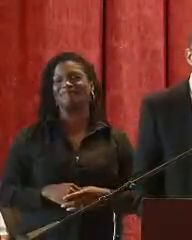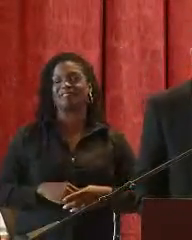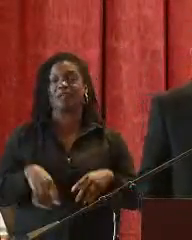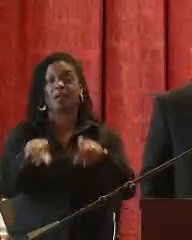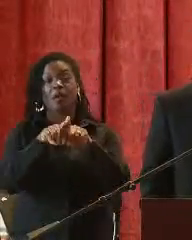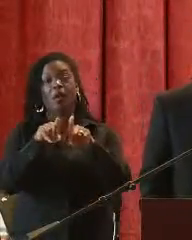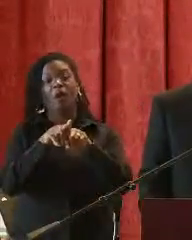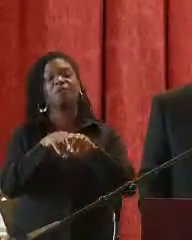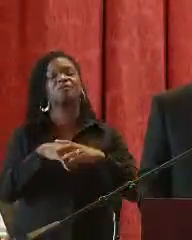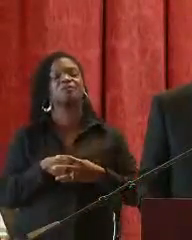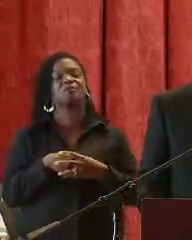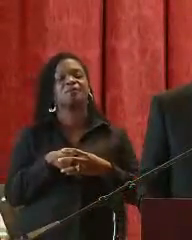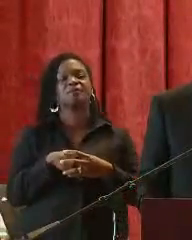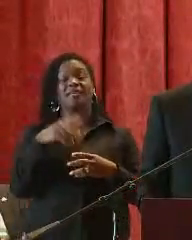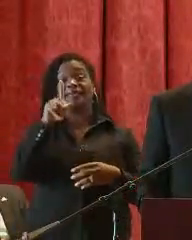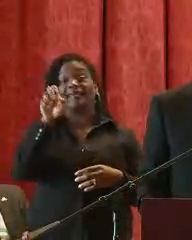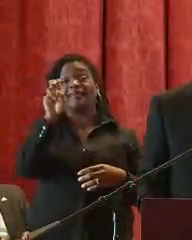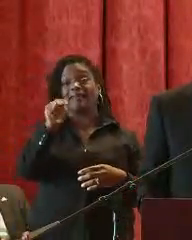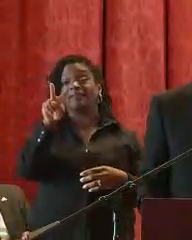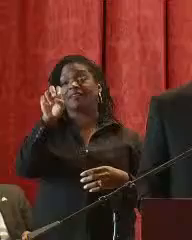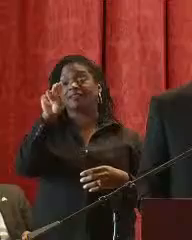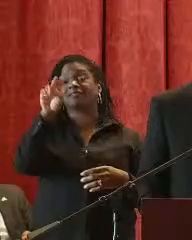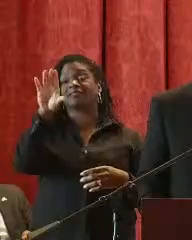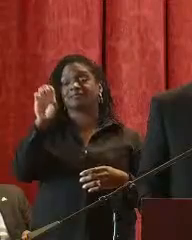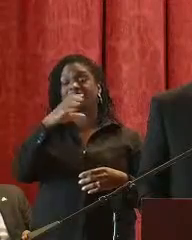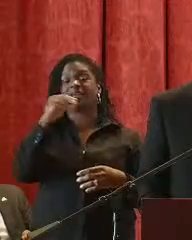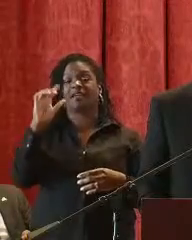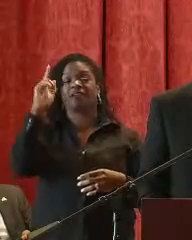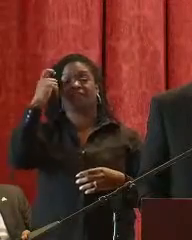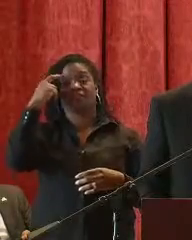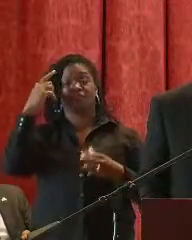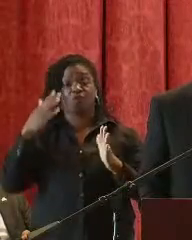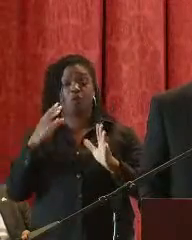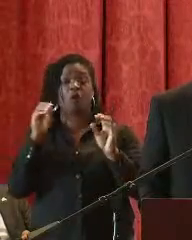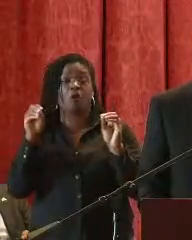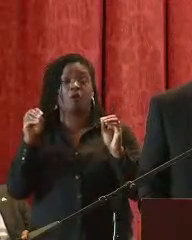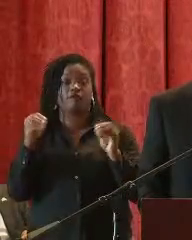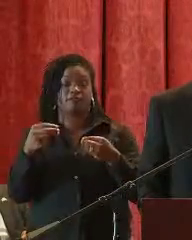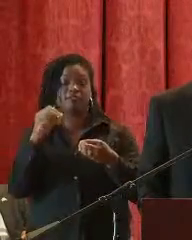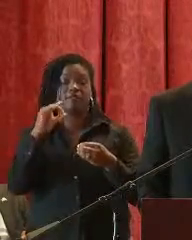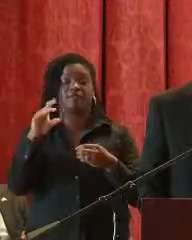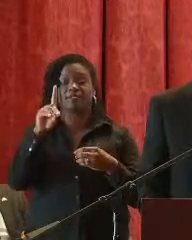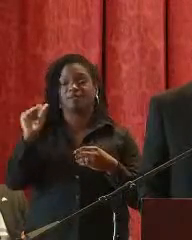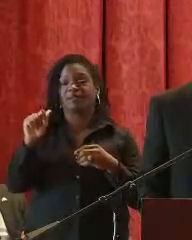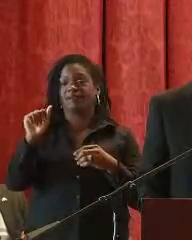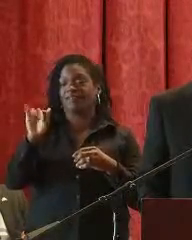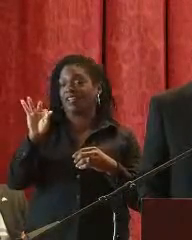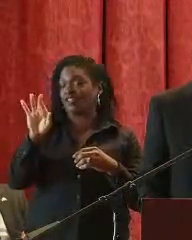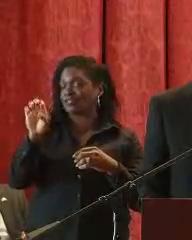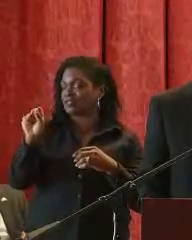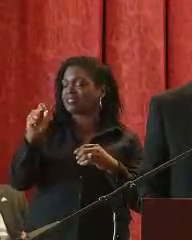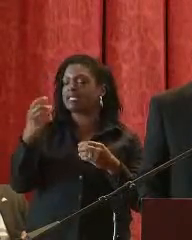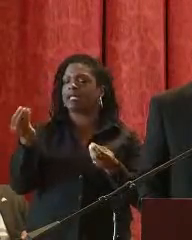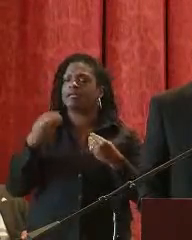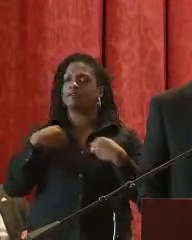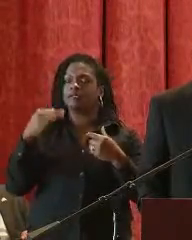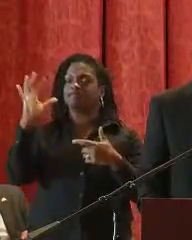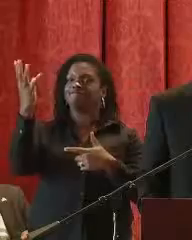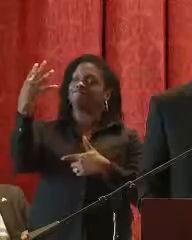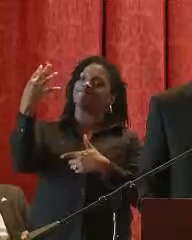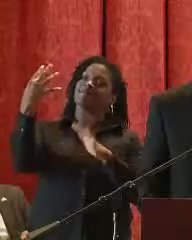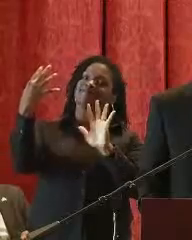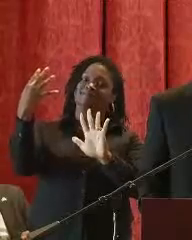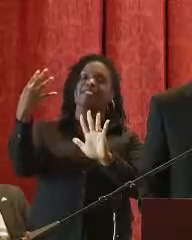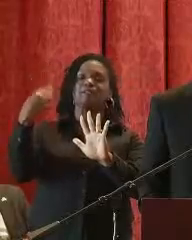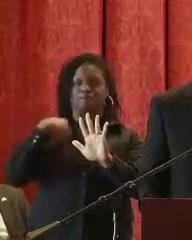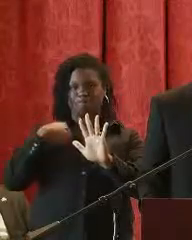Also, I want to thank Ken Vince and the Governor's Office of Disability Affairs for giving me the spotlight and the incentive to